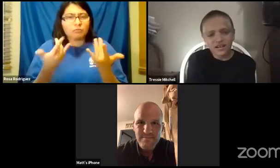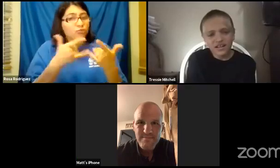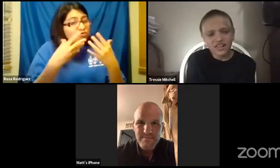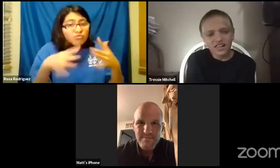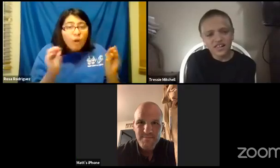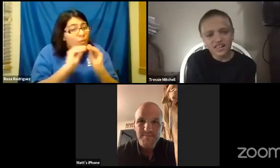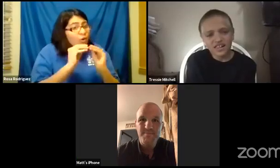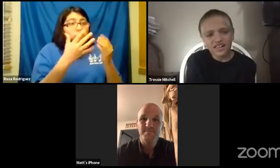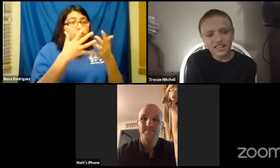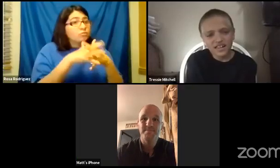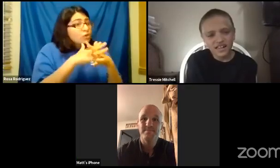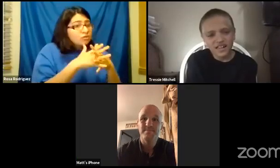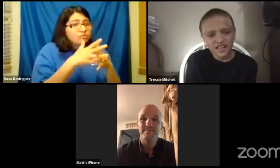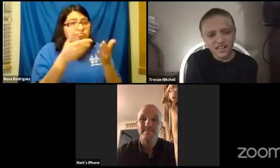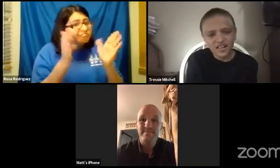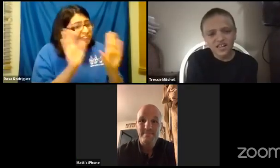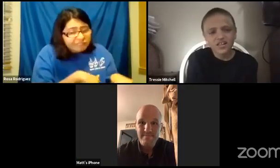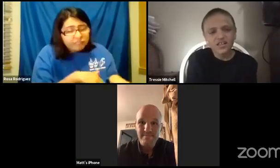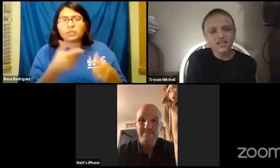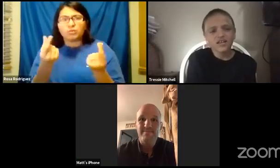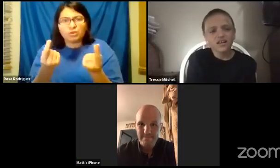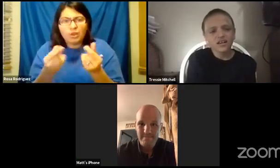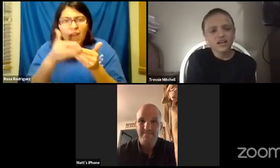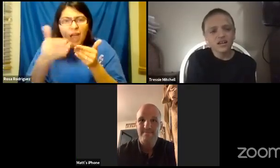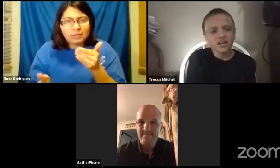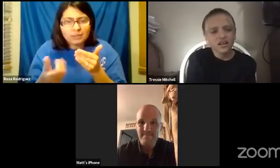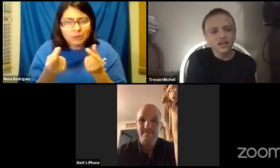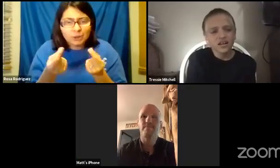Are there any, I guess,